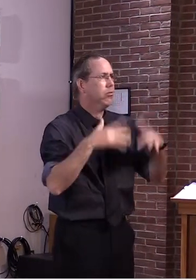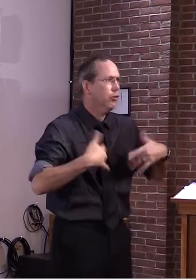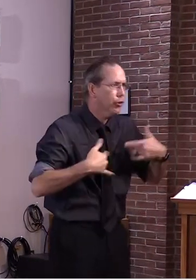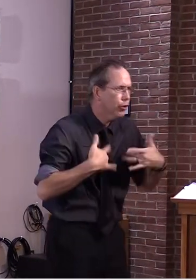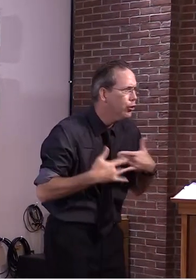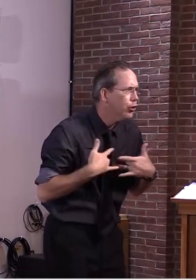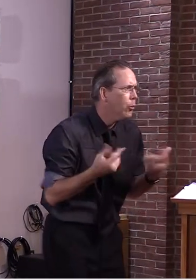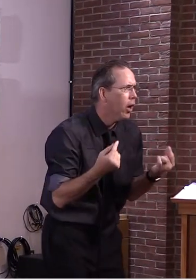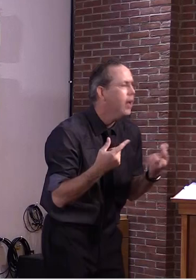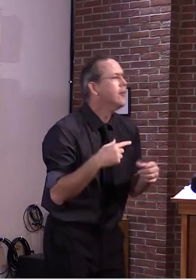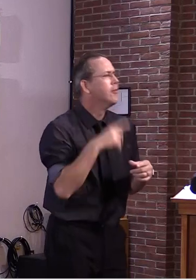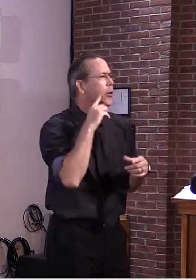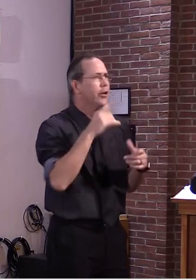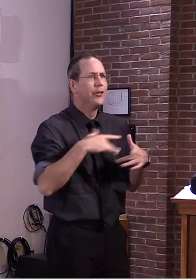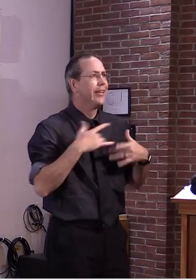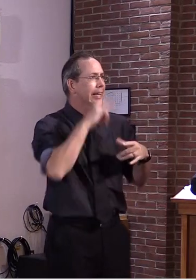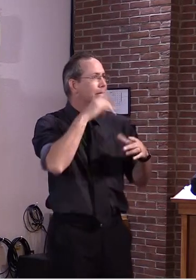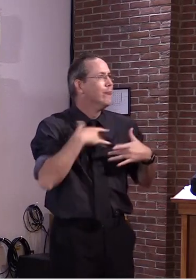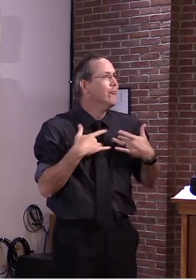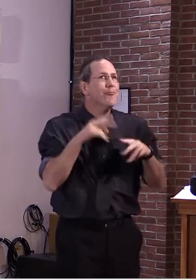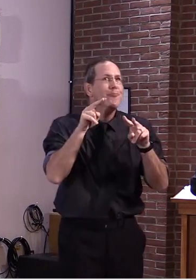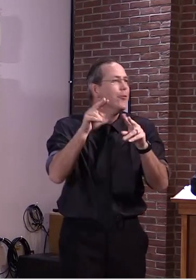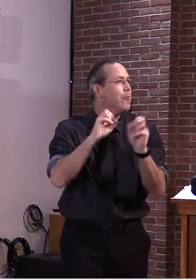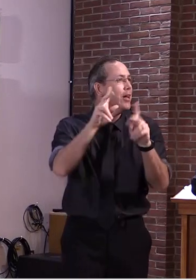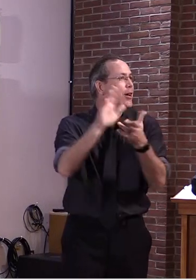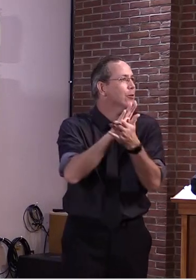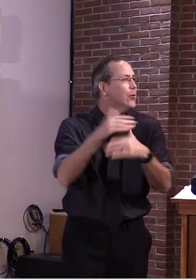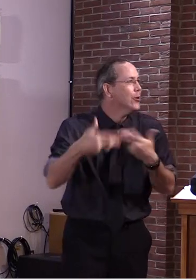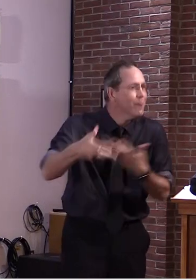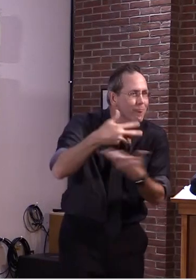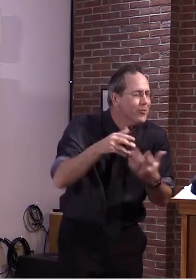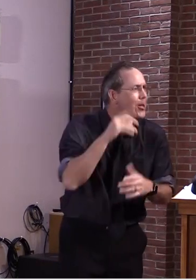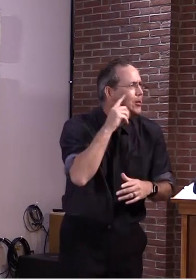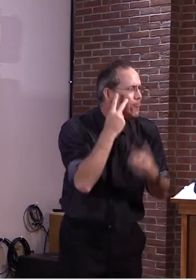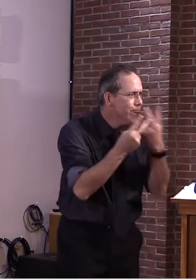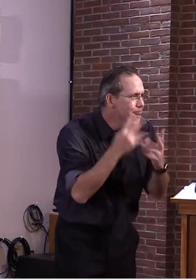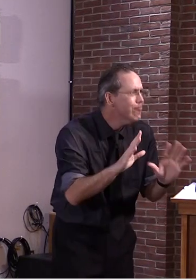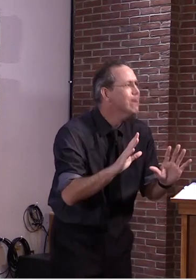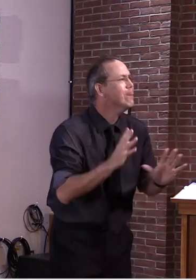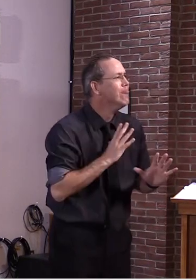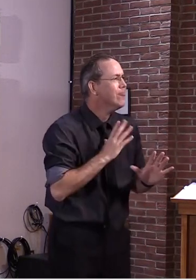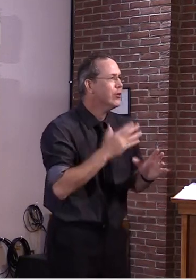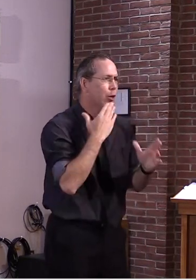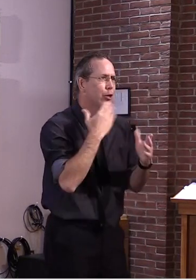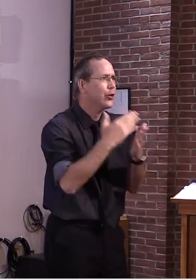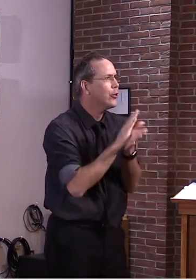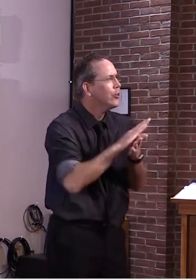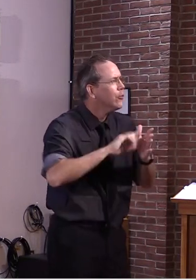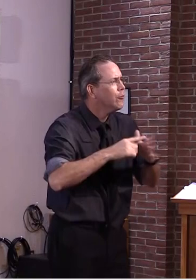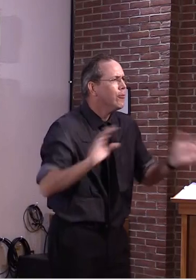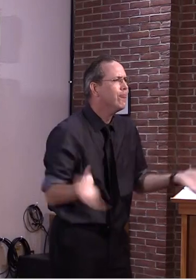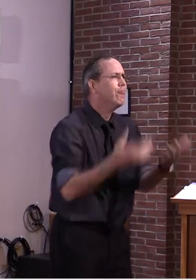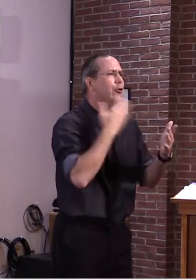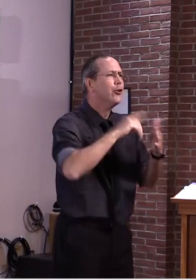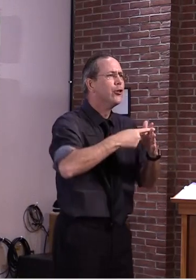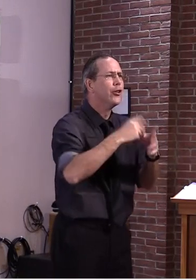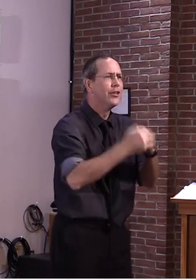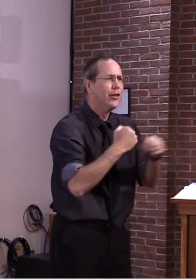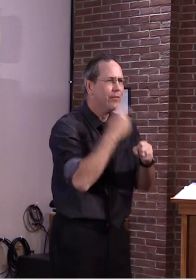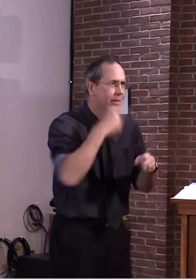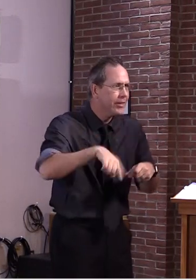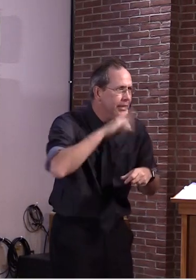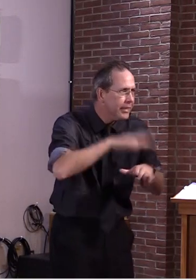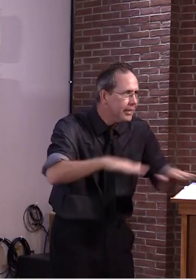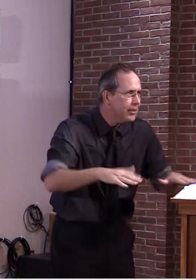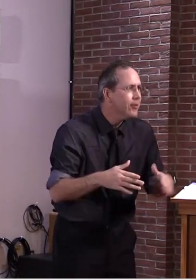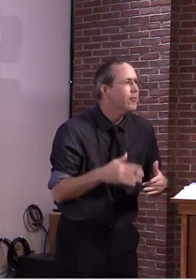for kids. I wish all students the very best as they start the new year. And don't forget to treat your classmates, staff,